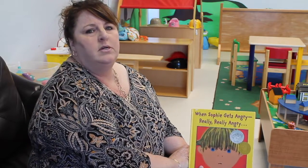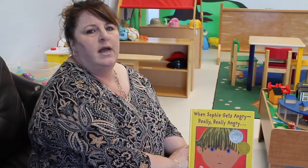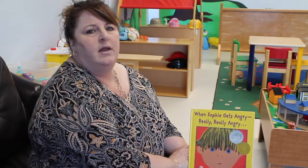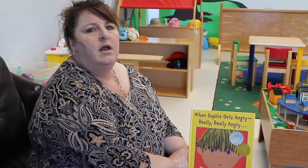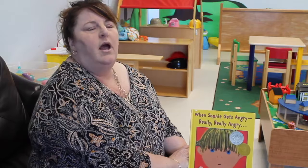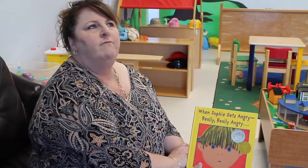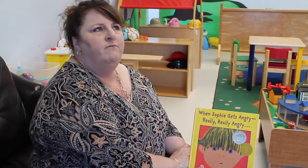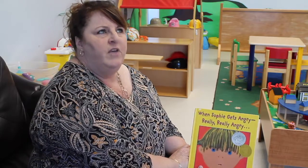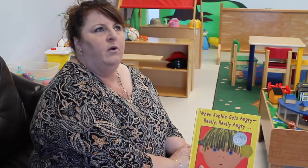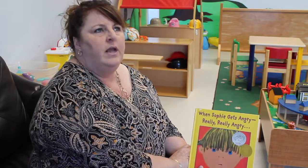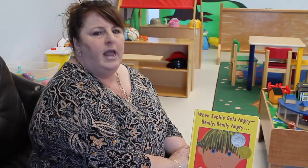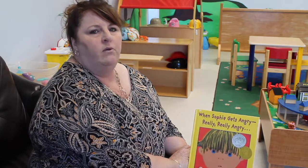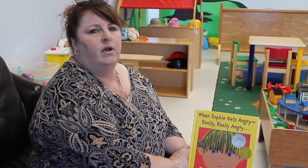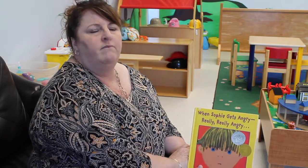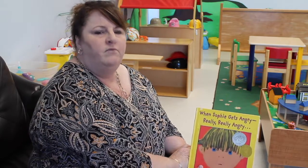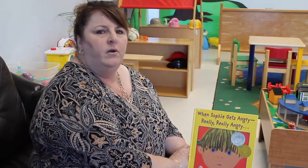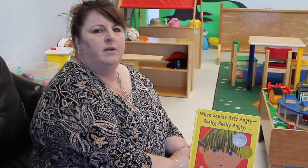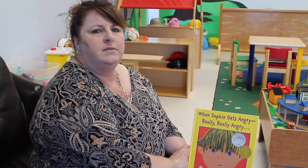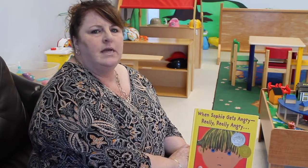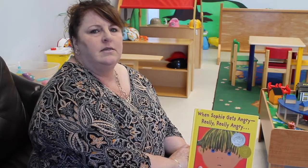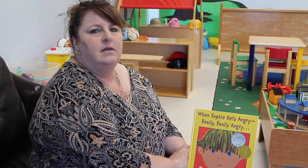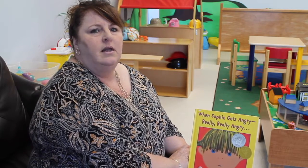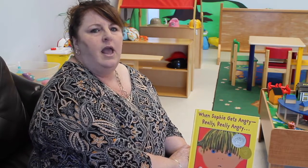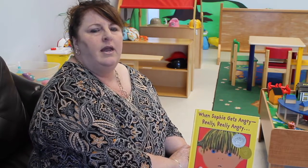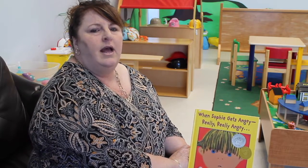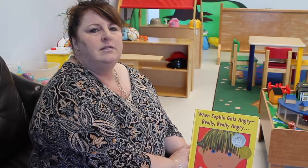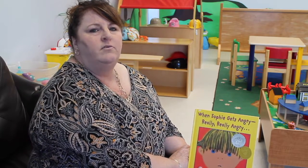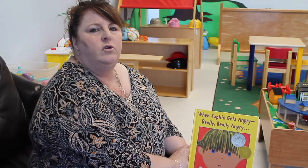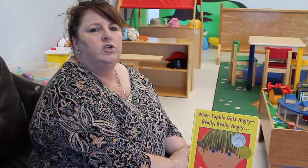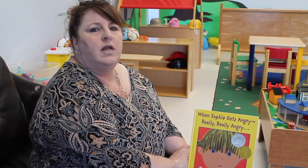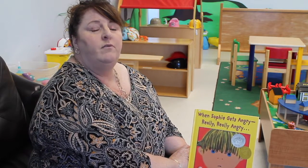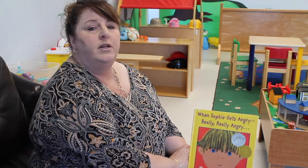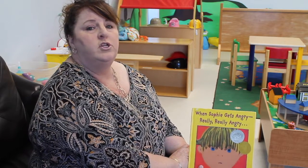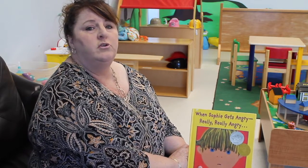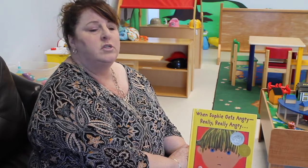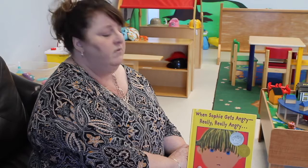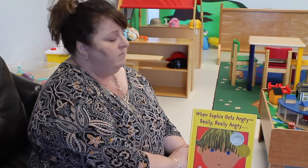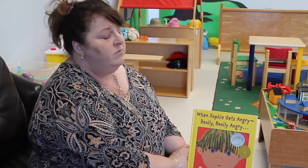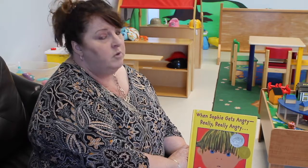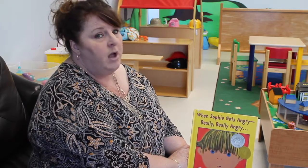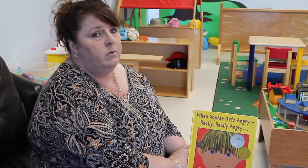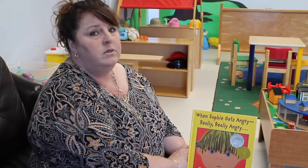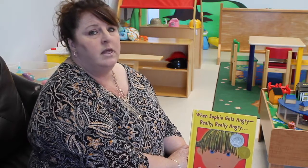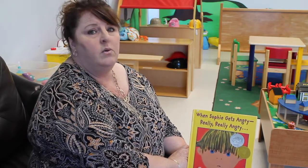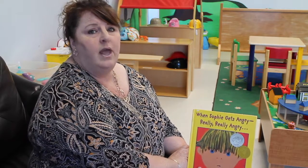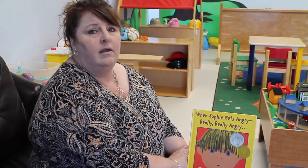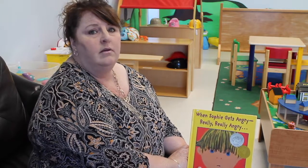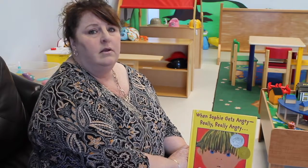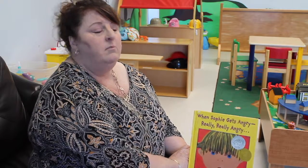dad, I'm very angry, I'm very upset, and ask them if you could just have a minute to yourself, they probably will say okay, because